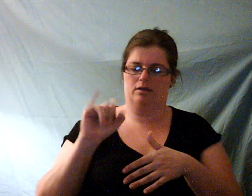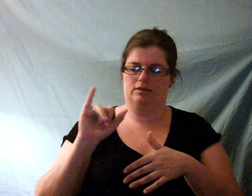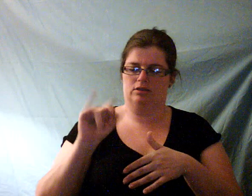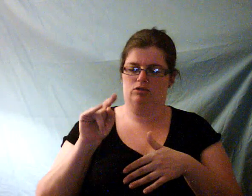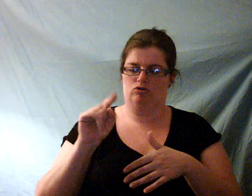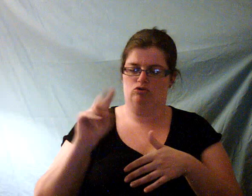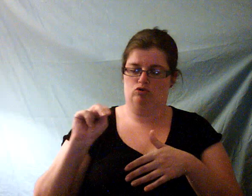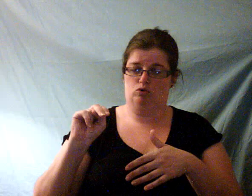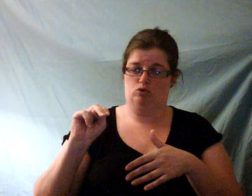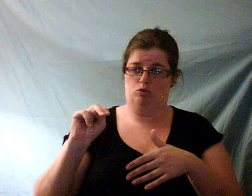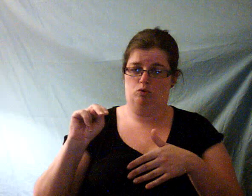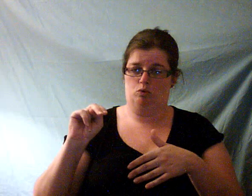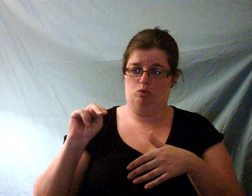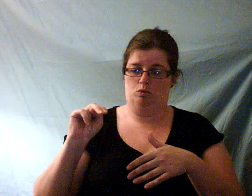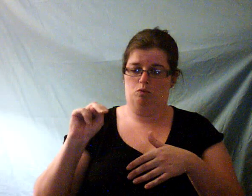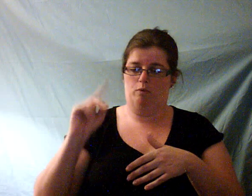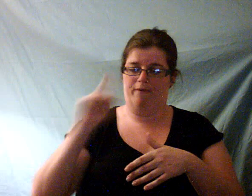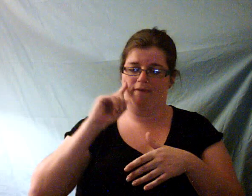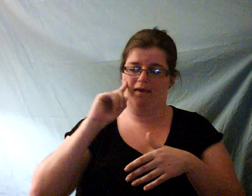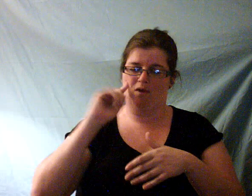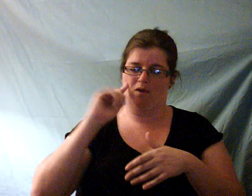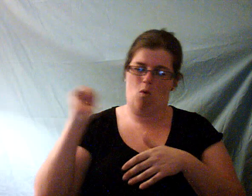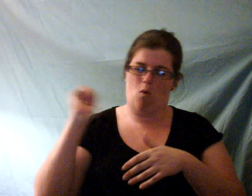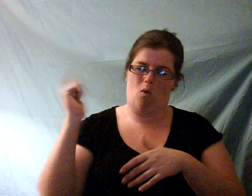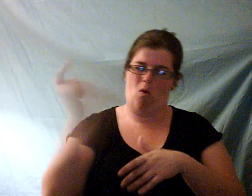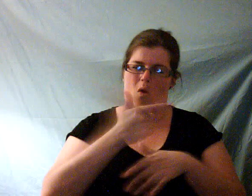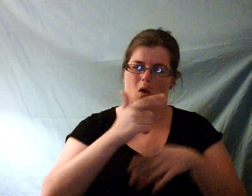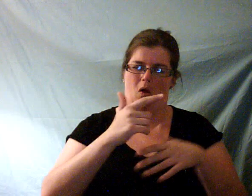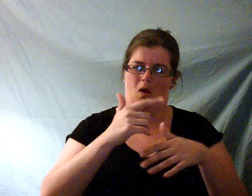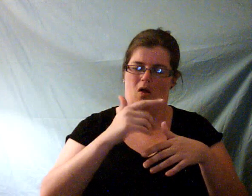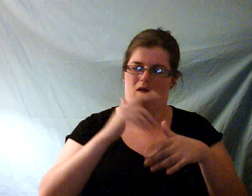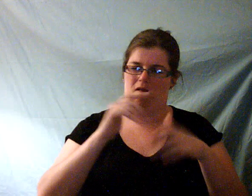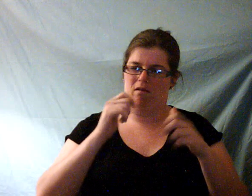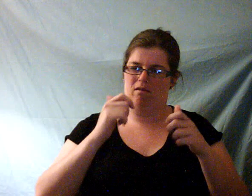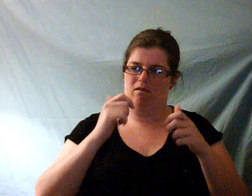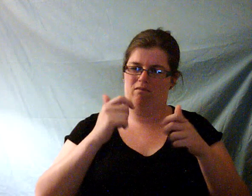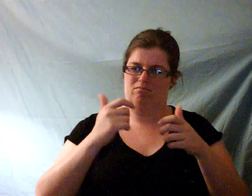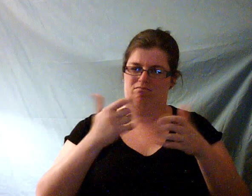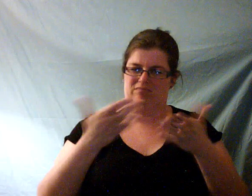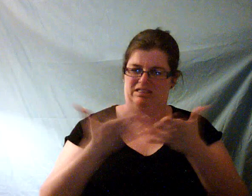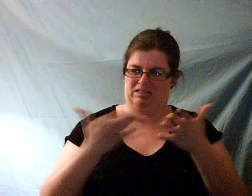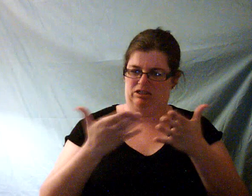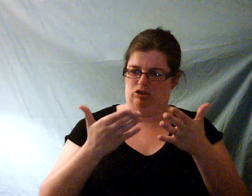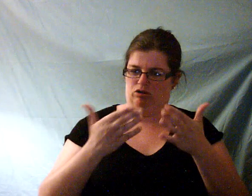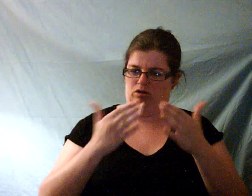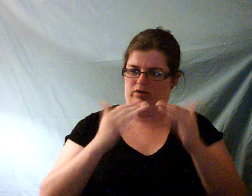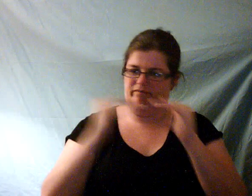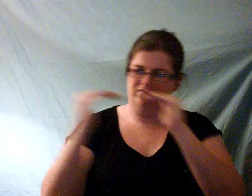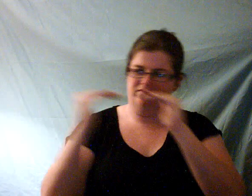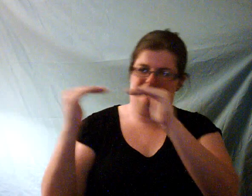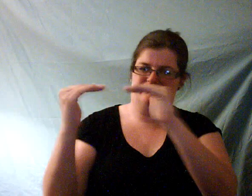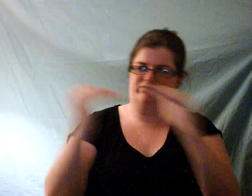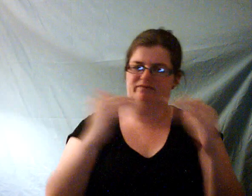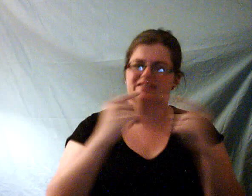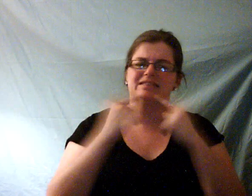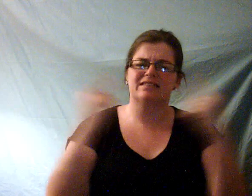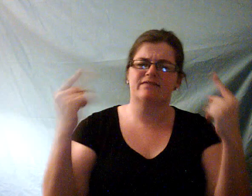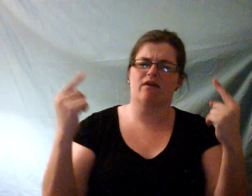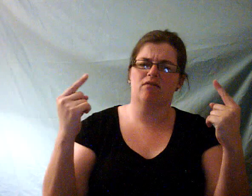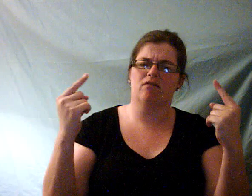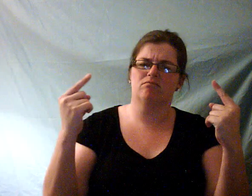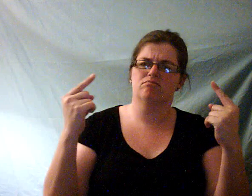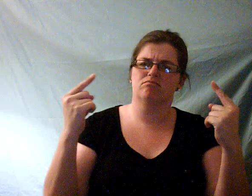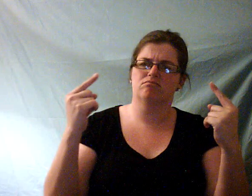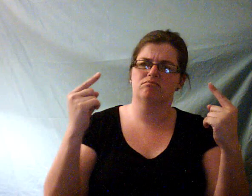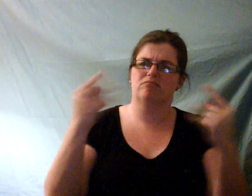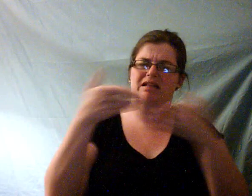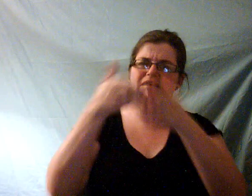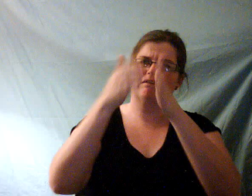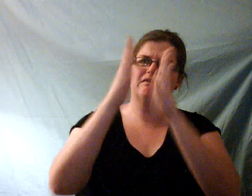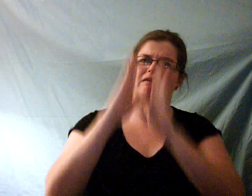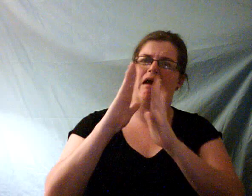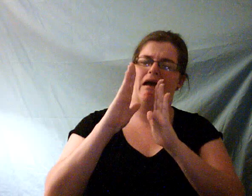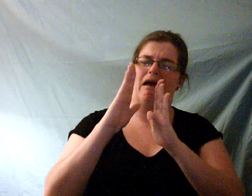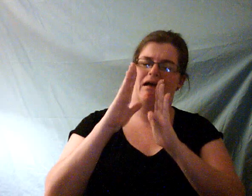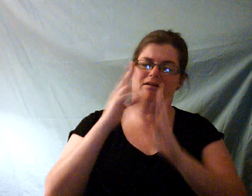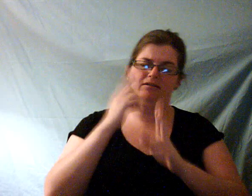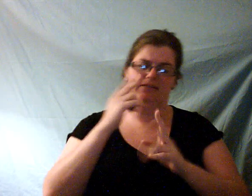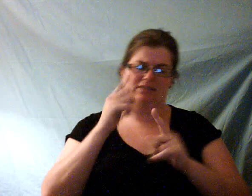in America has an equal opportunity to succeed. We believe that God views us all as being equal. In practice, our society